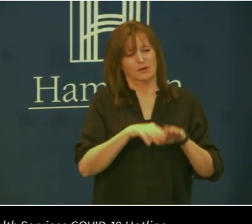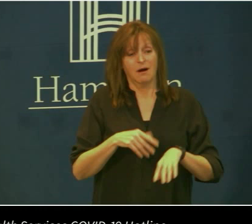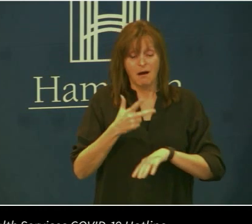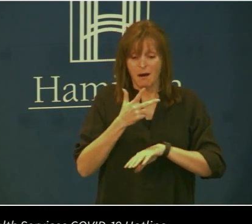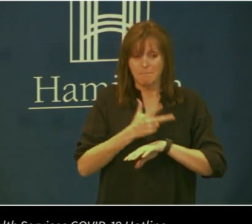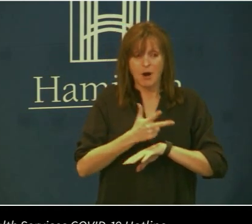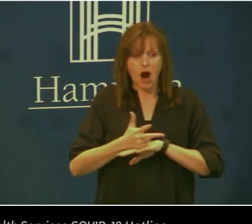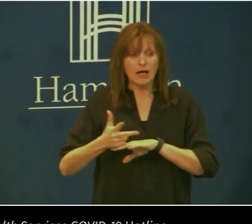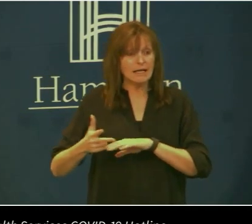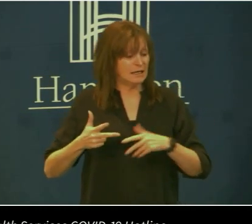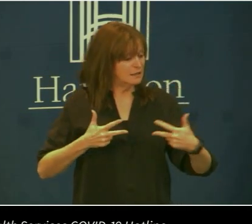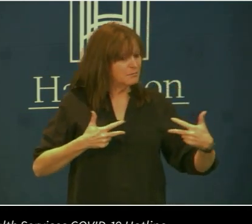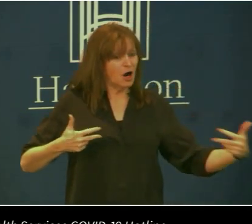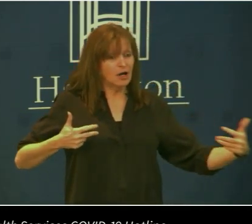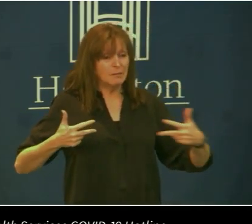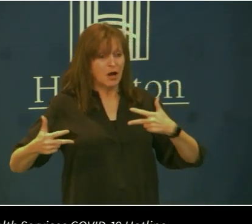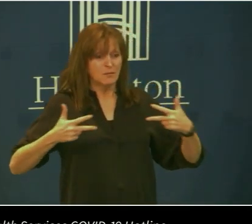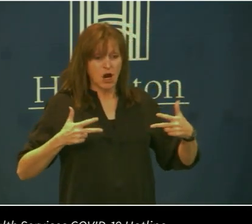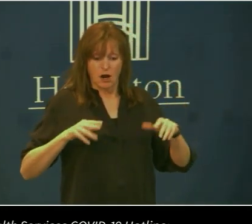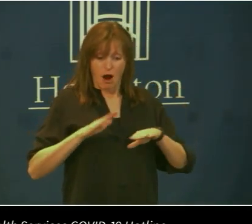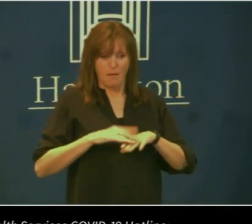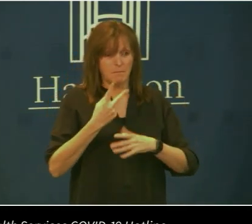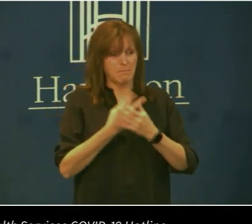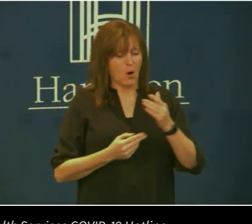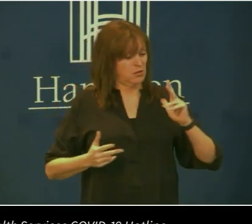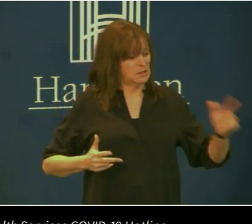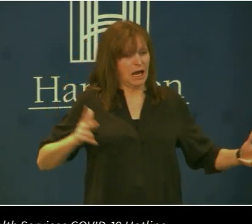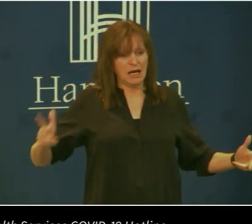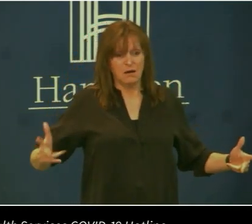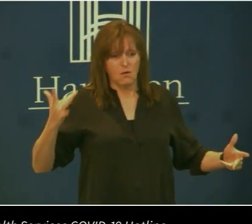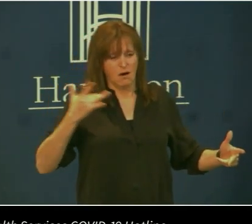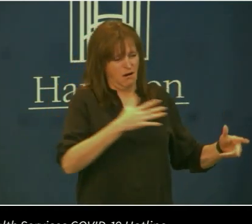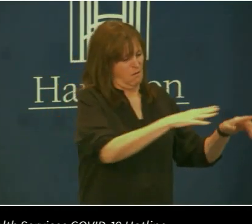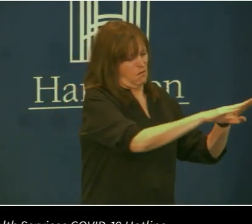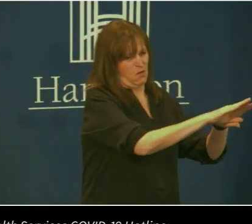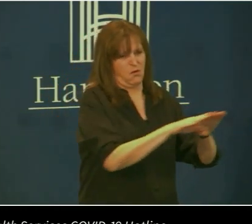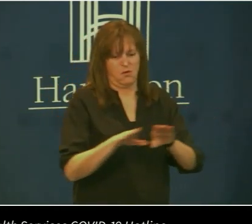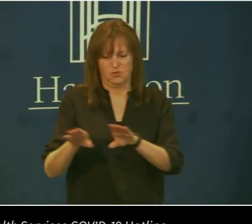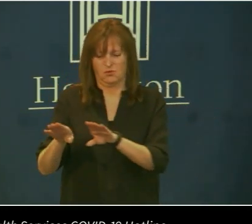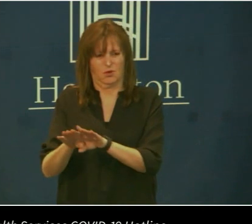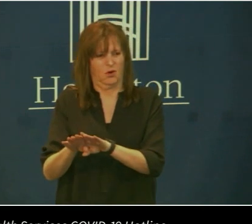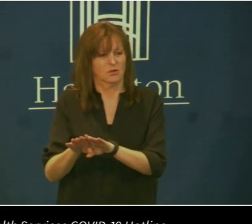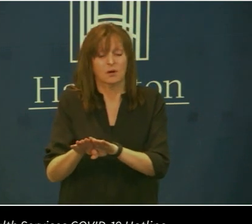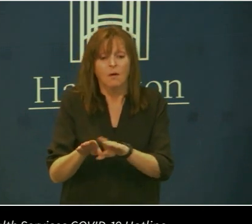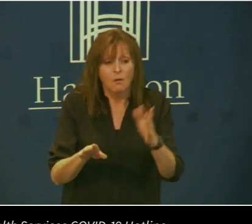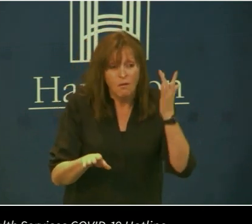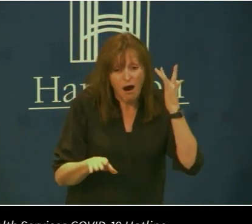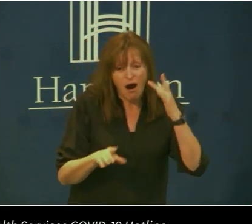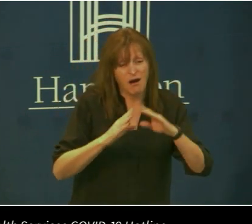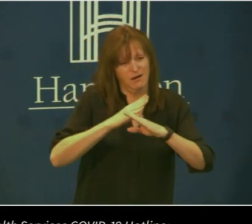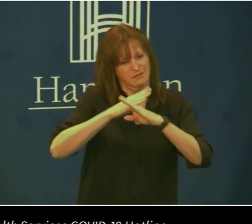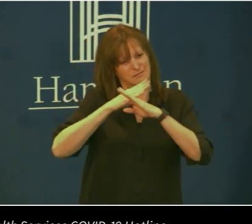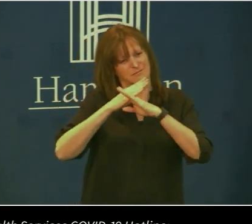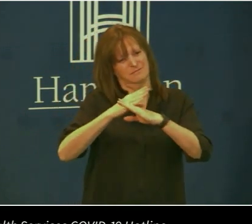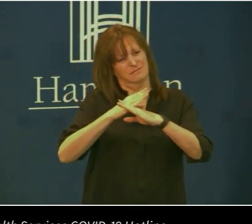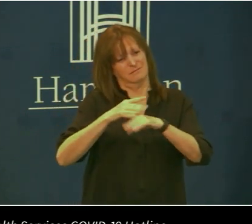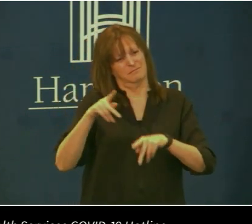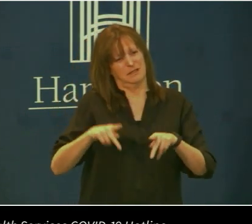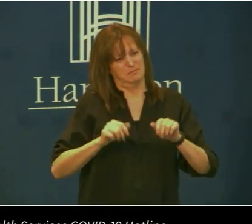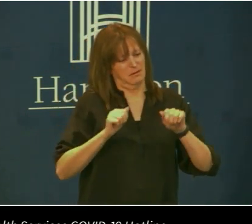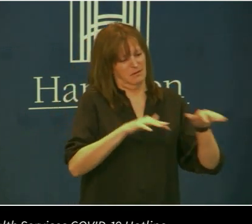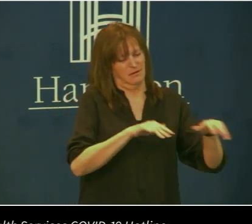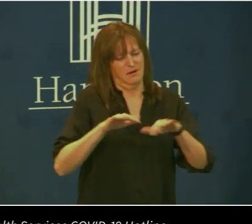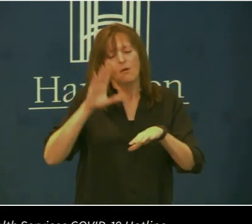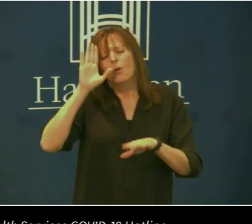people from congregating there that shouldn't be. The falls have been very popular, all of them, including the conservation area falls. They